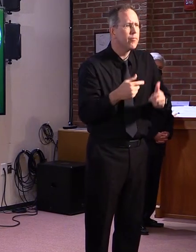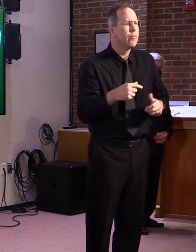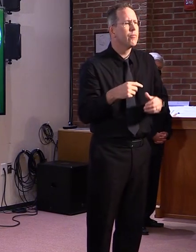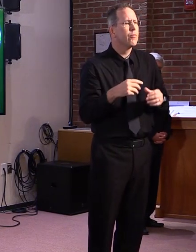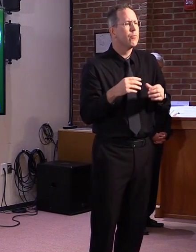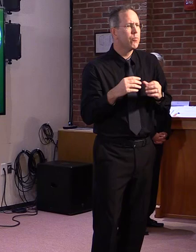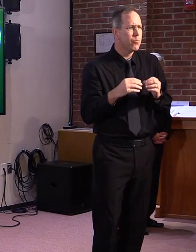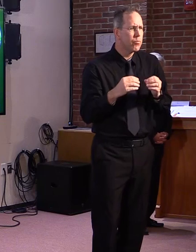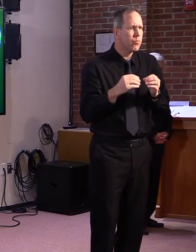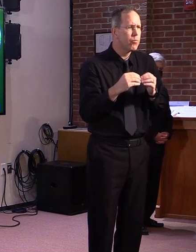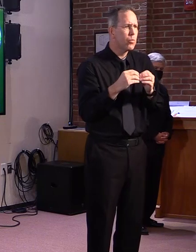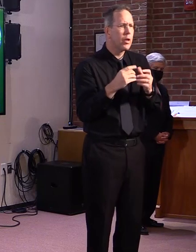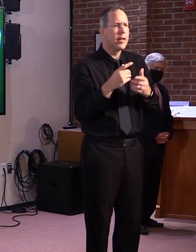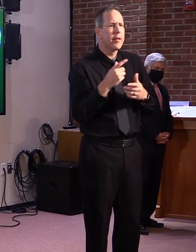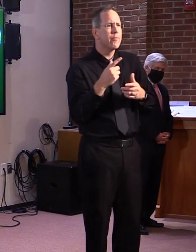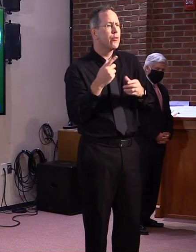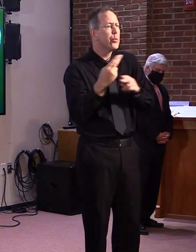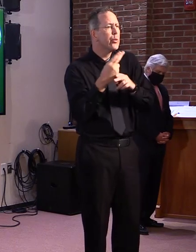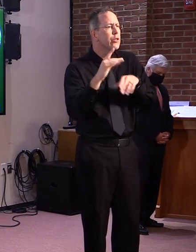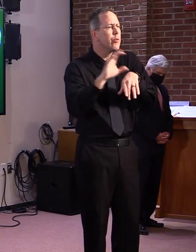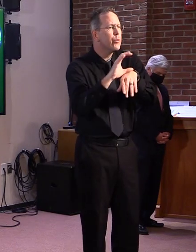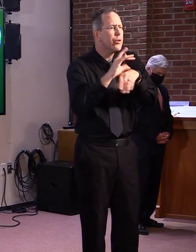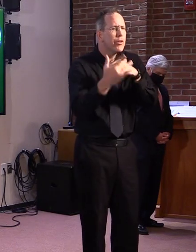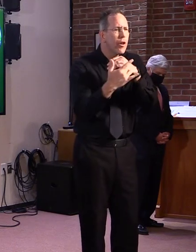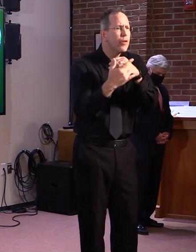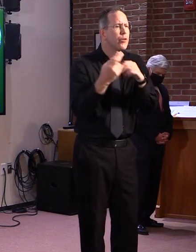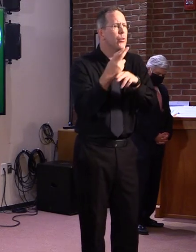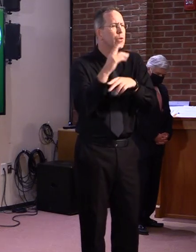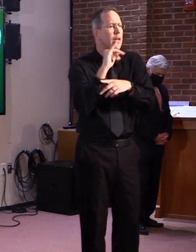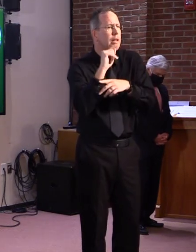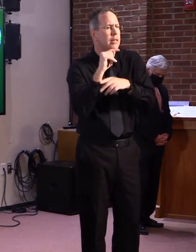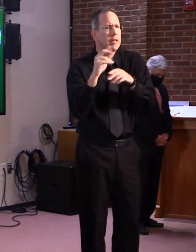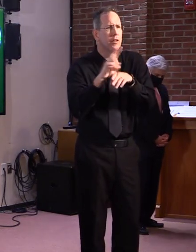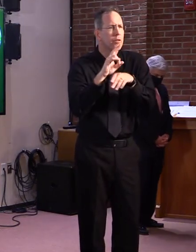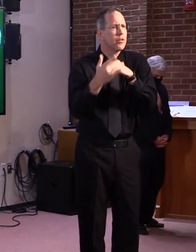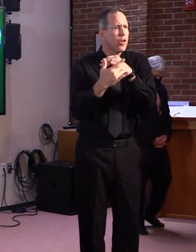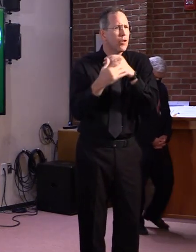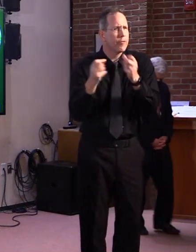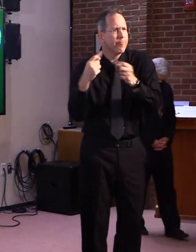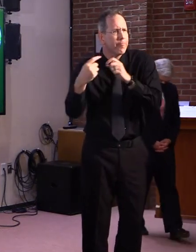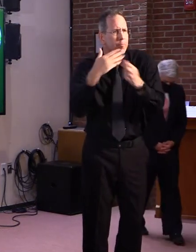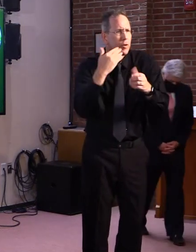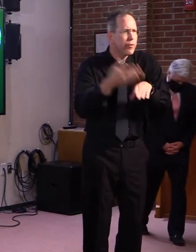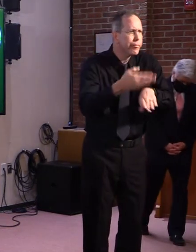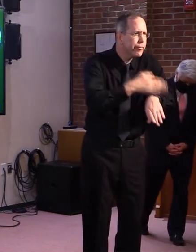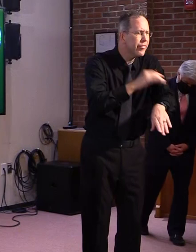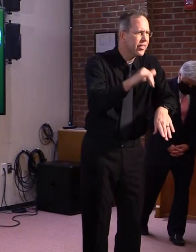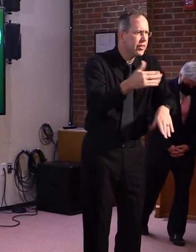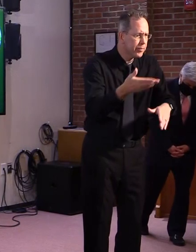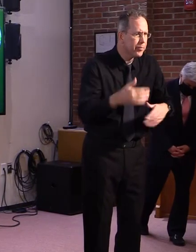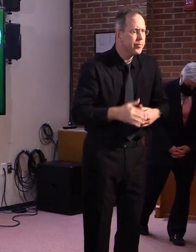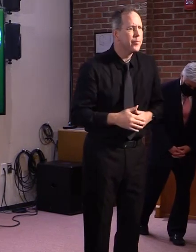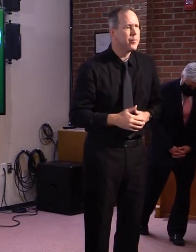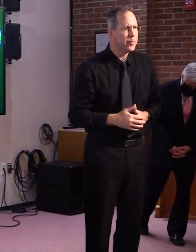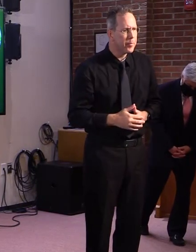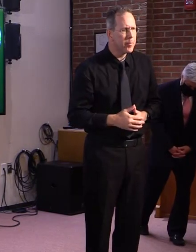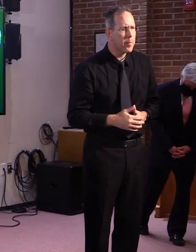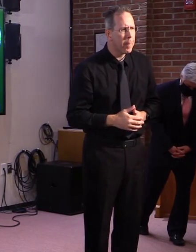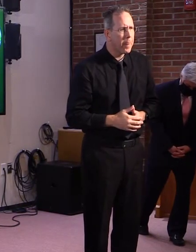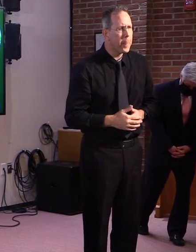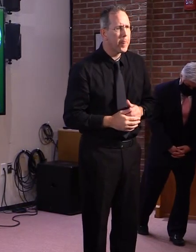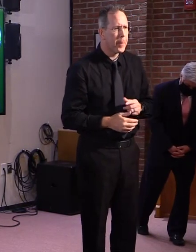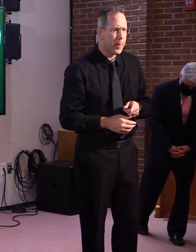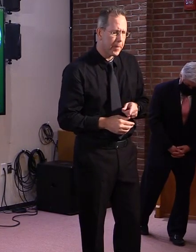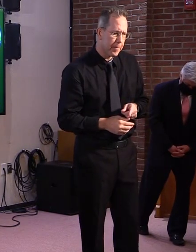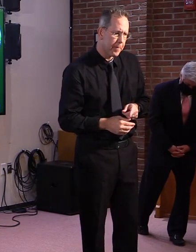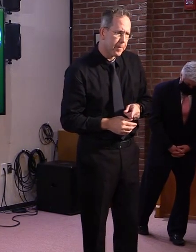And just a quick follow-up for you, Governor. If a budget were to make its way to your desk that did propose a 10-20%, something along the lines of what's being